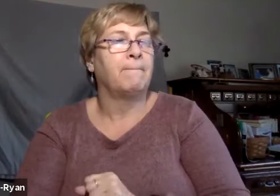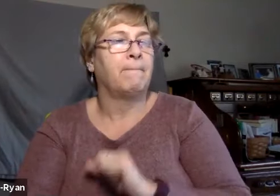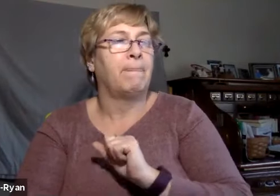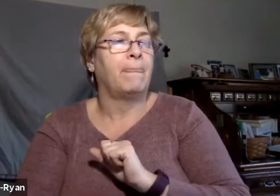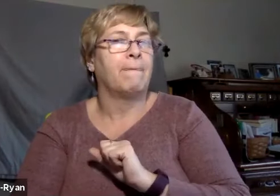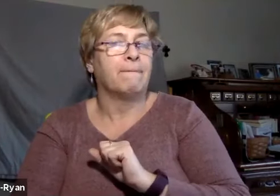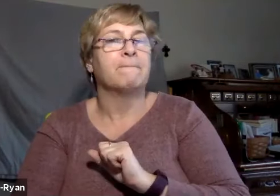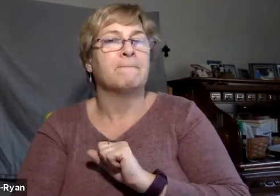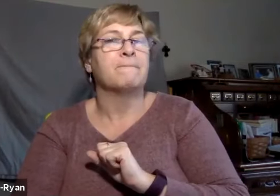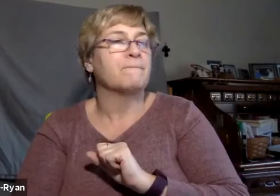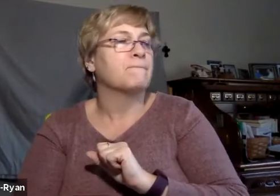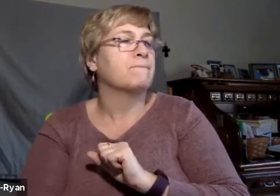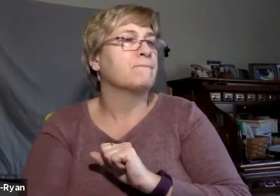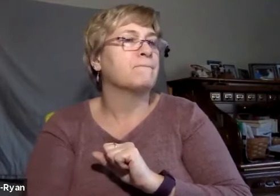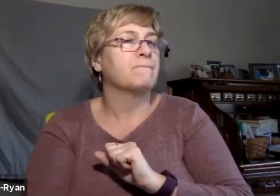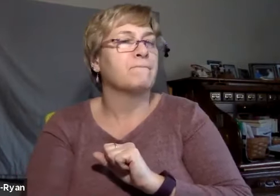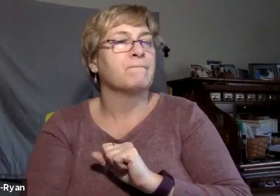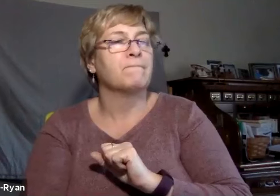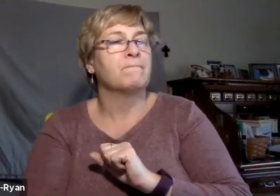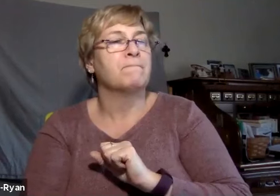identify herself as part of that culture.